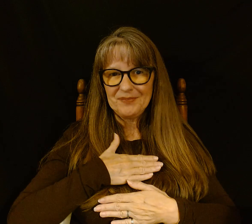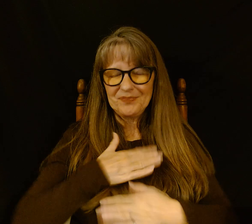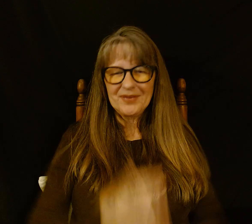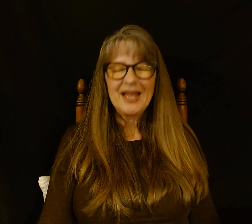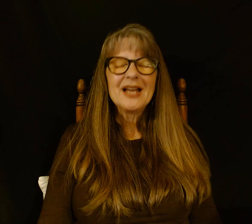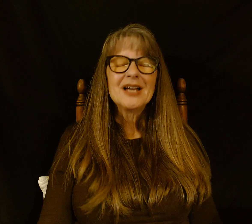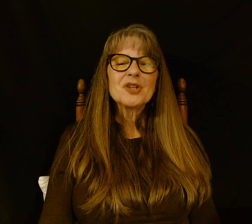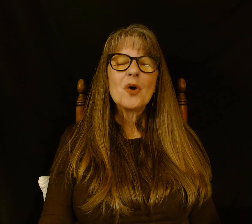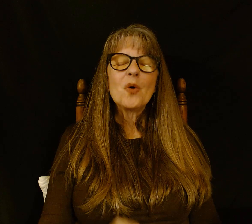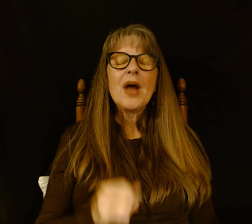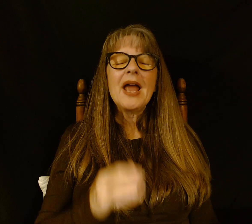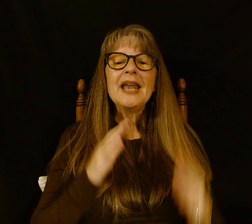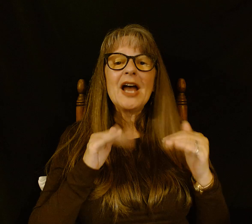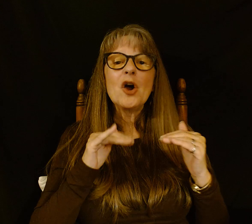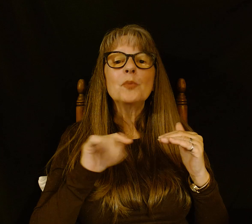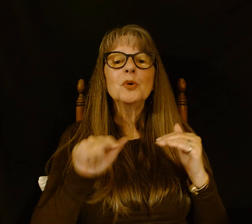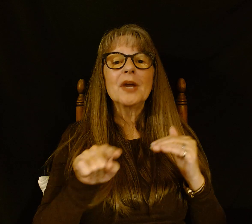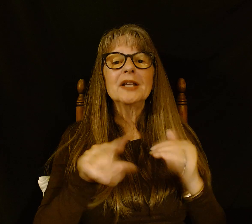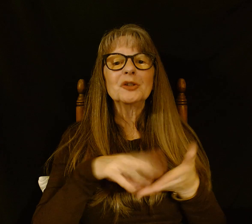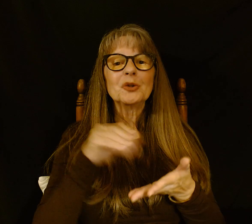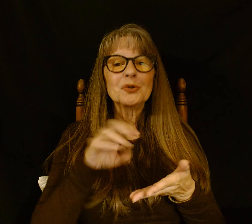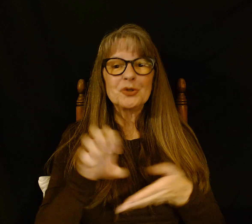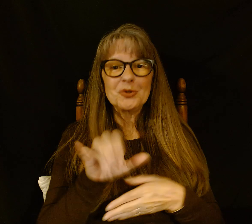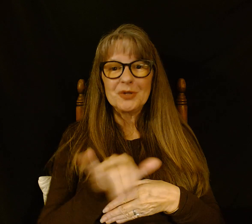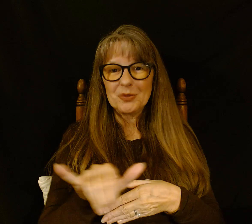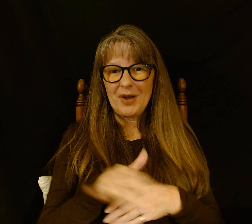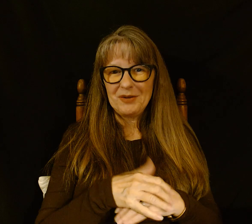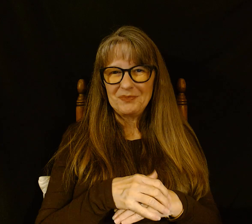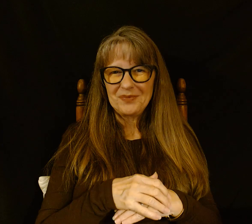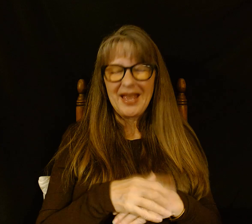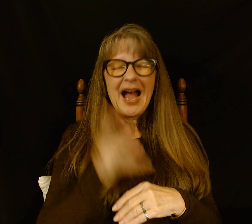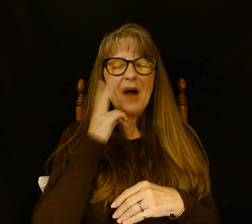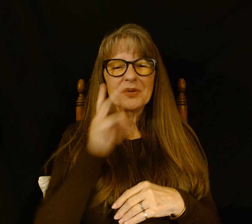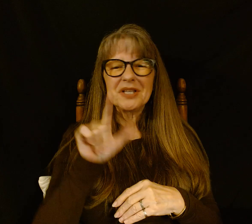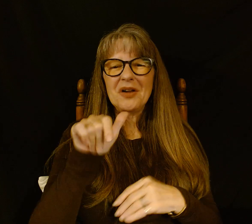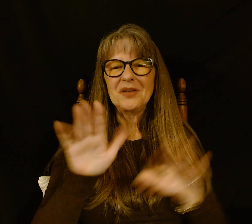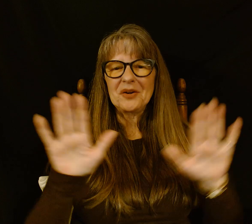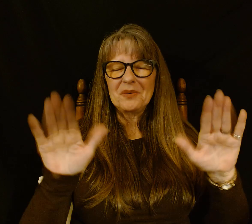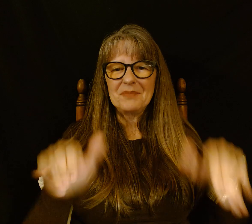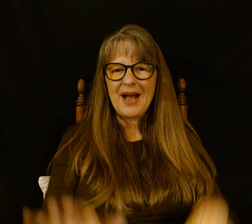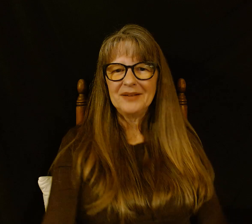So, and I hope you can learn to do as well. I will see y'all later. Bye.